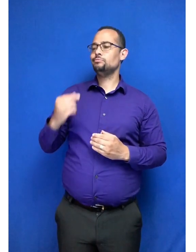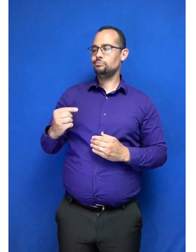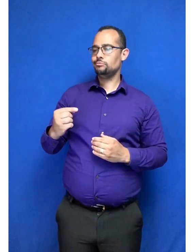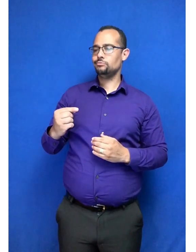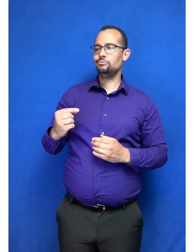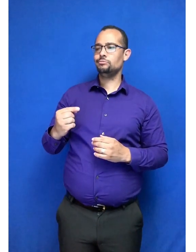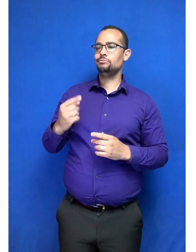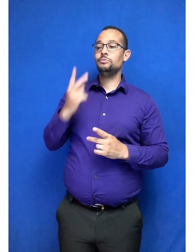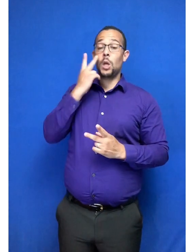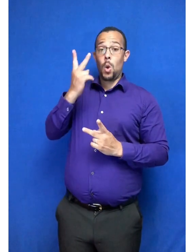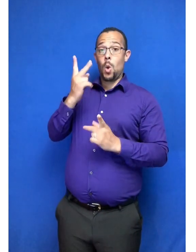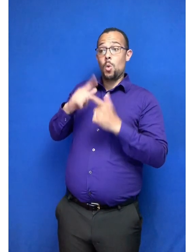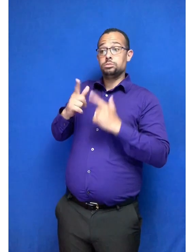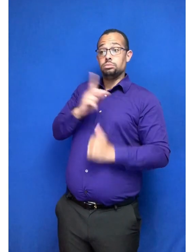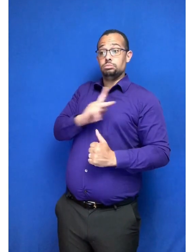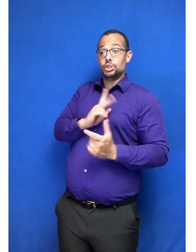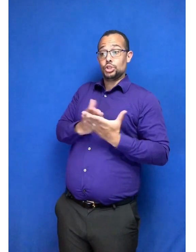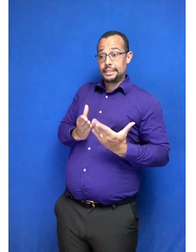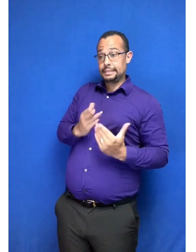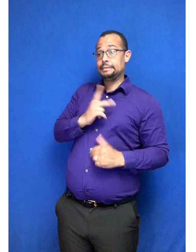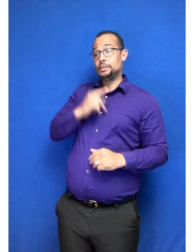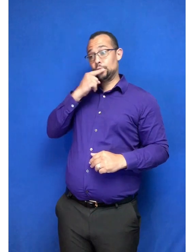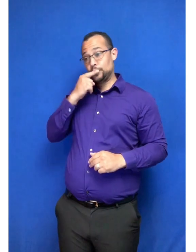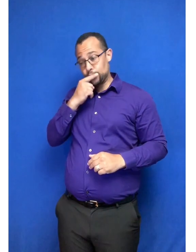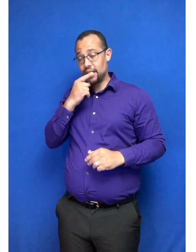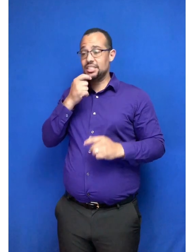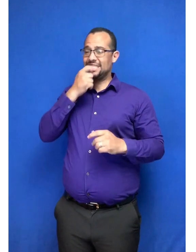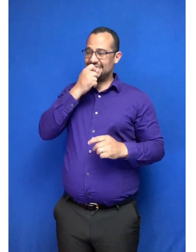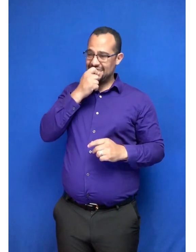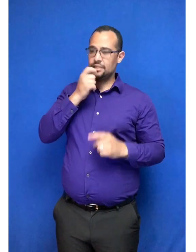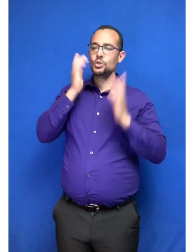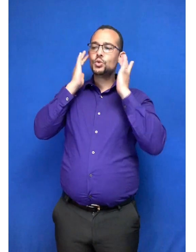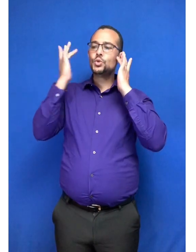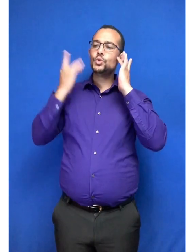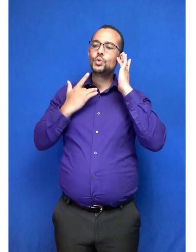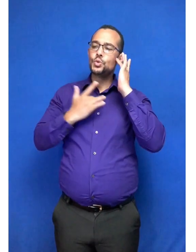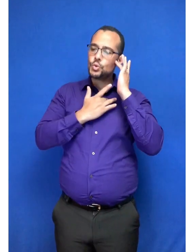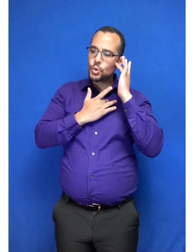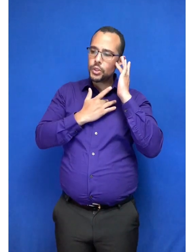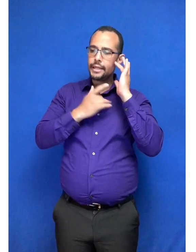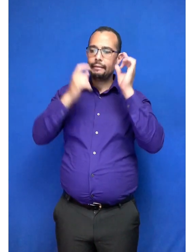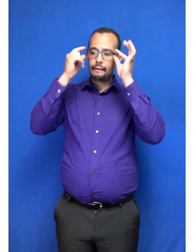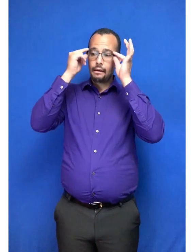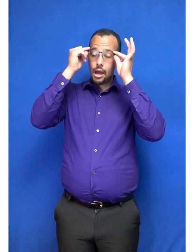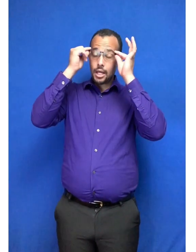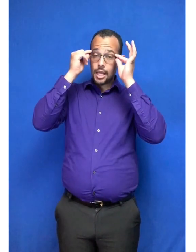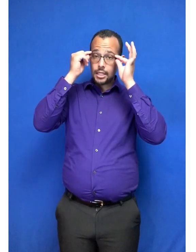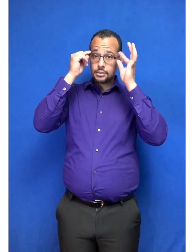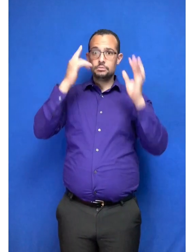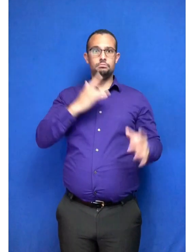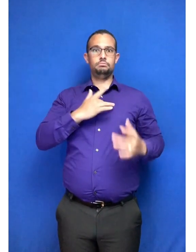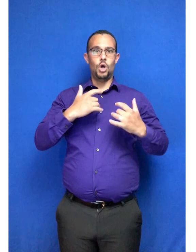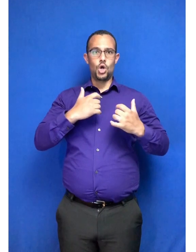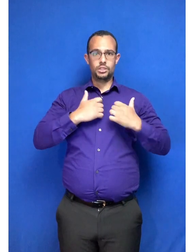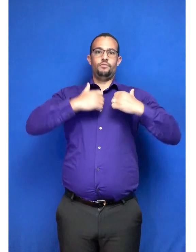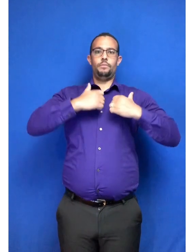contacts, case, solution, a heart defibrillator, asthma machine, refill,